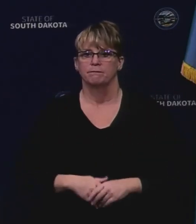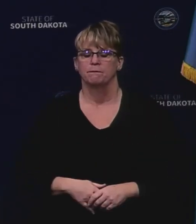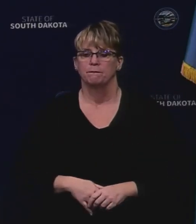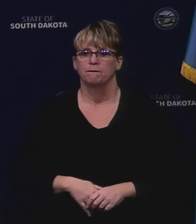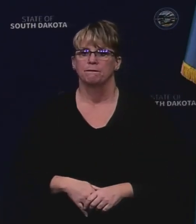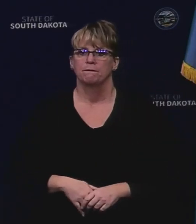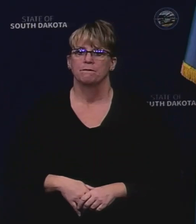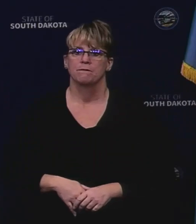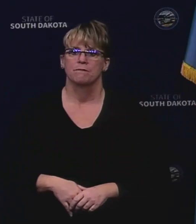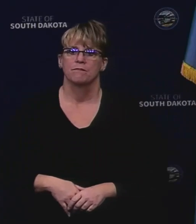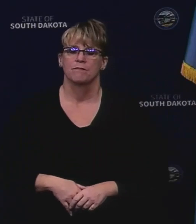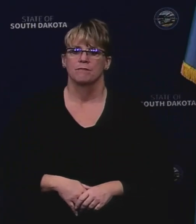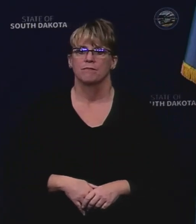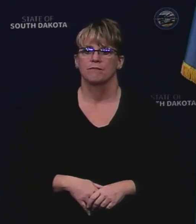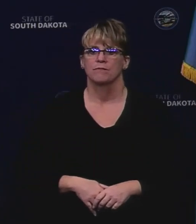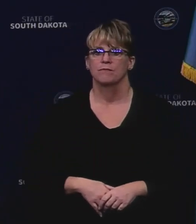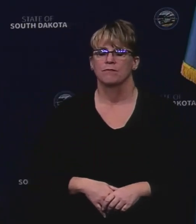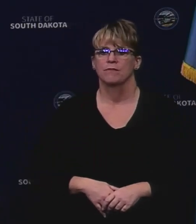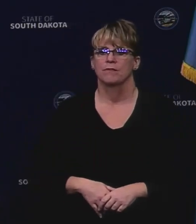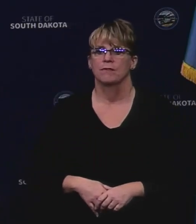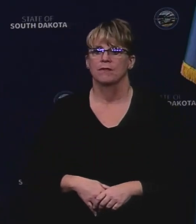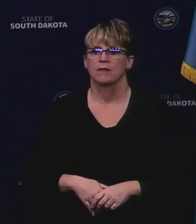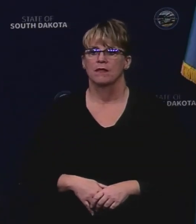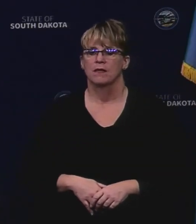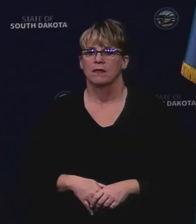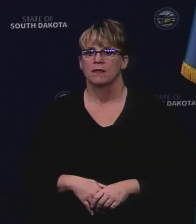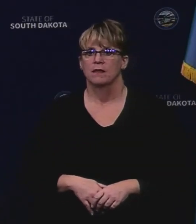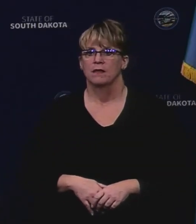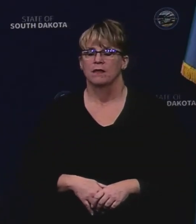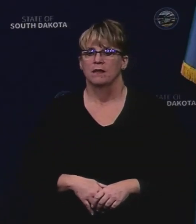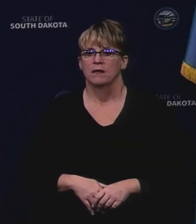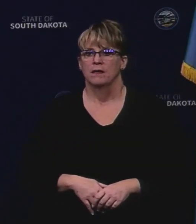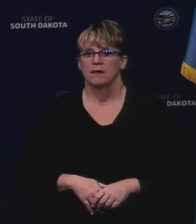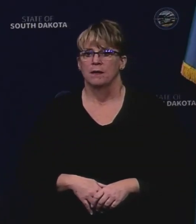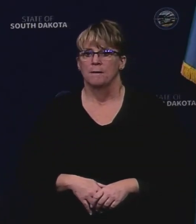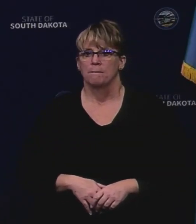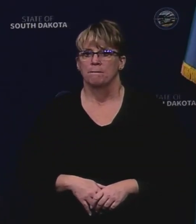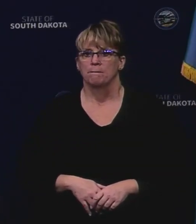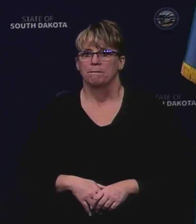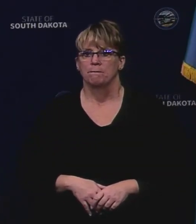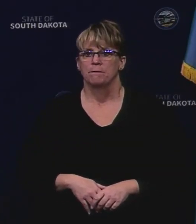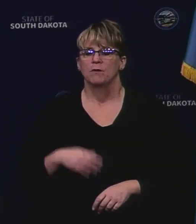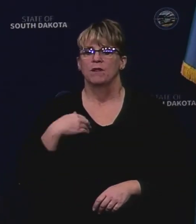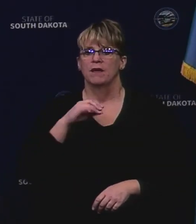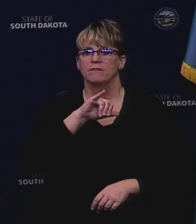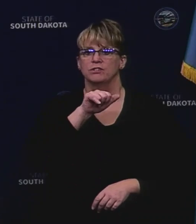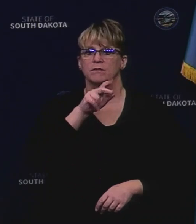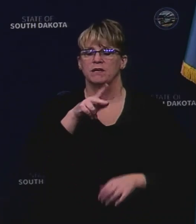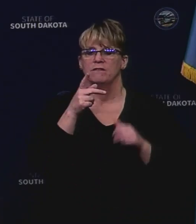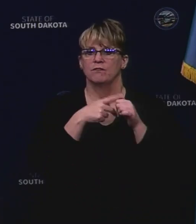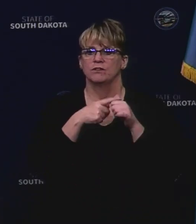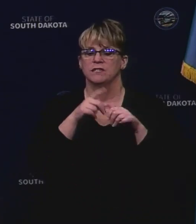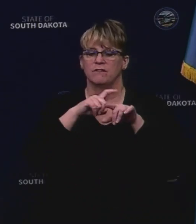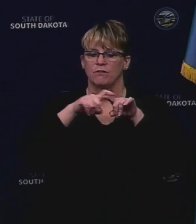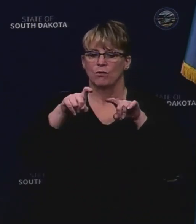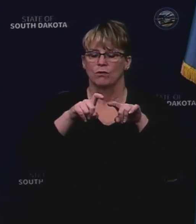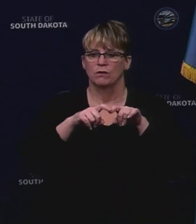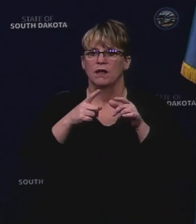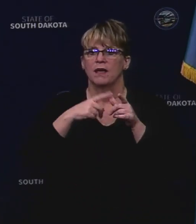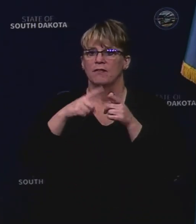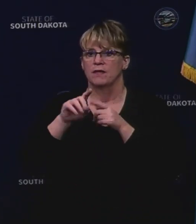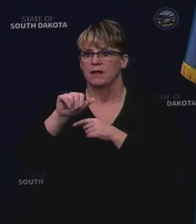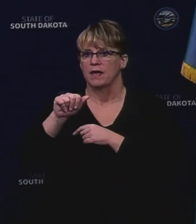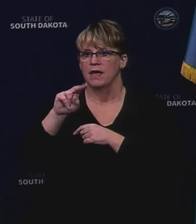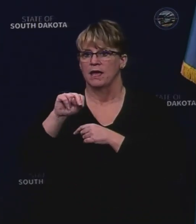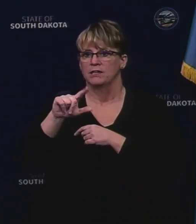Governor JP from KLWN News Radio. Angela Kennecke from KLWN News. Let's have JP go first, and then we'll go to